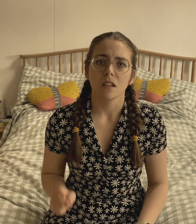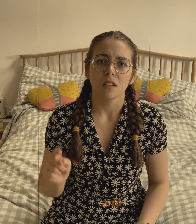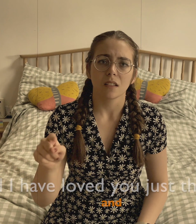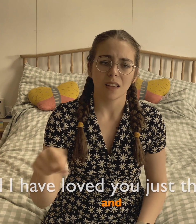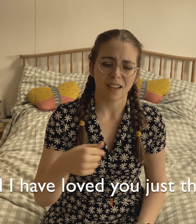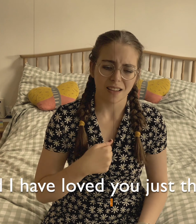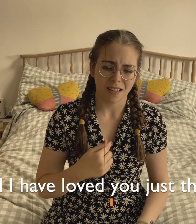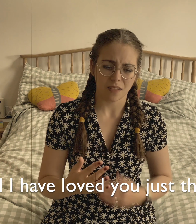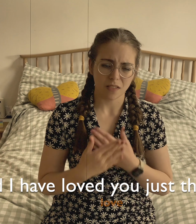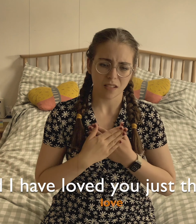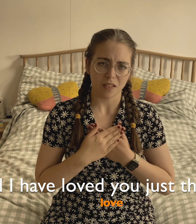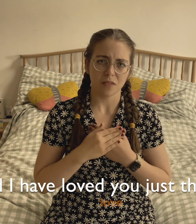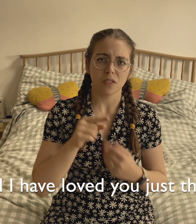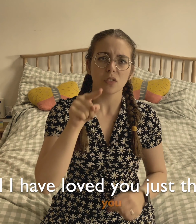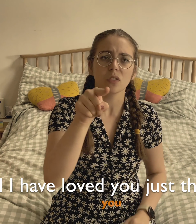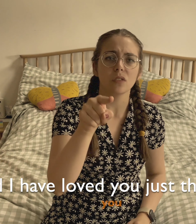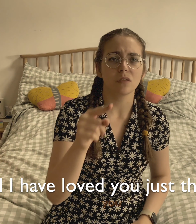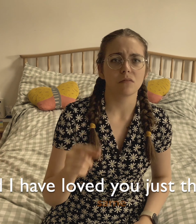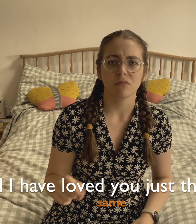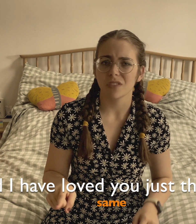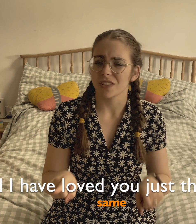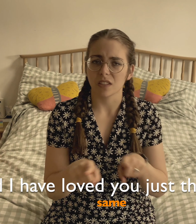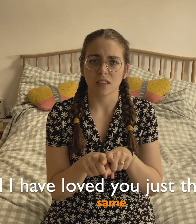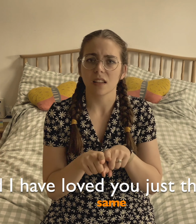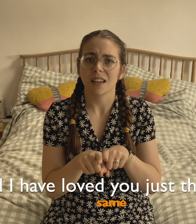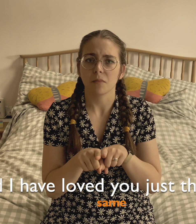and I have loved you just the same.